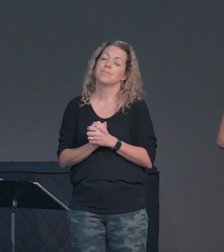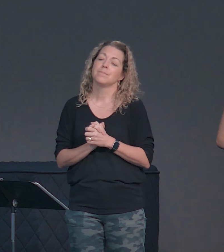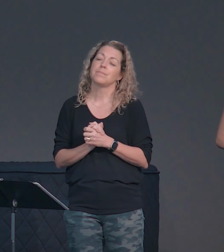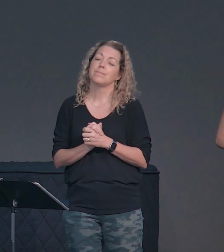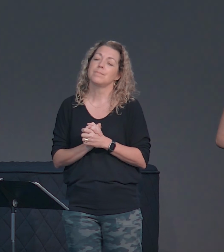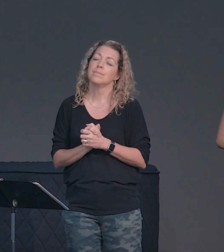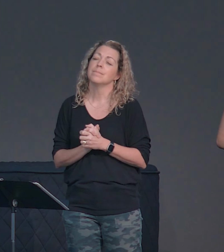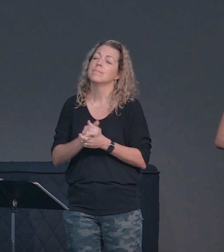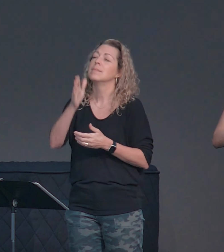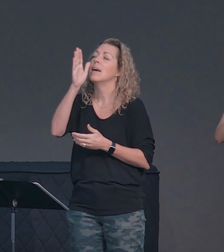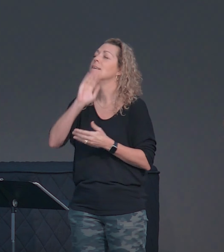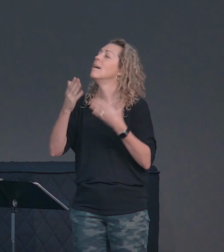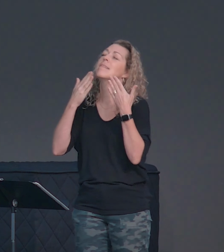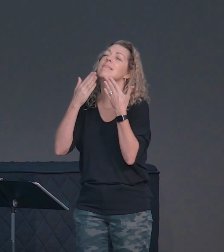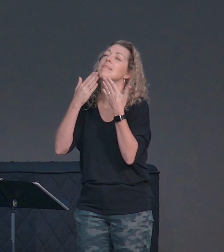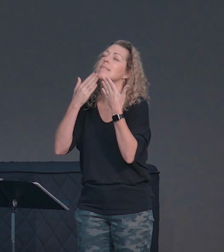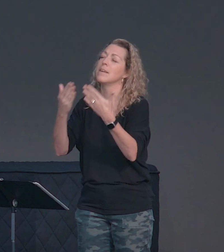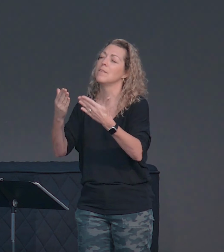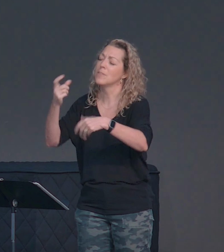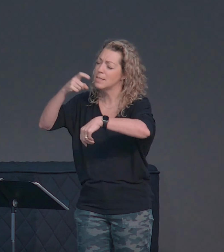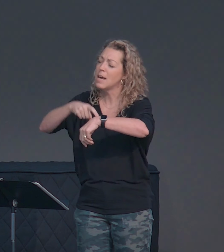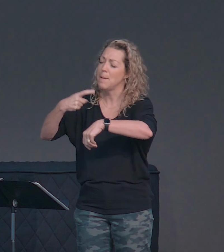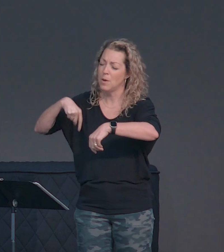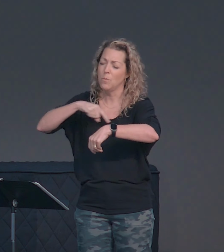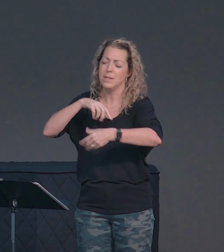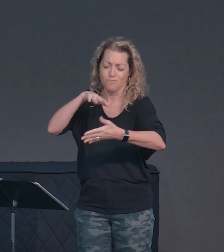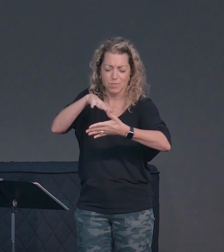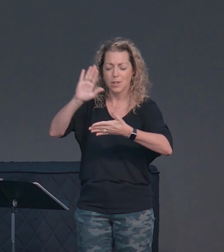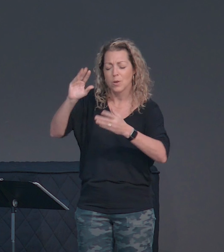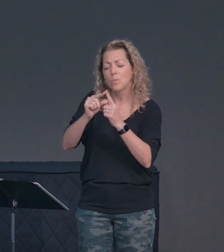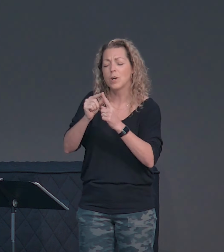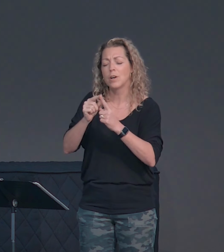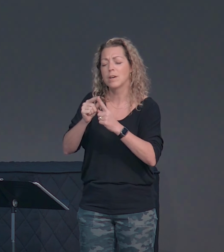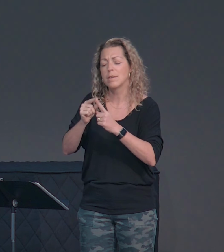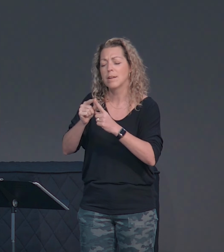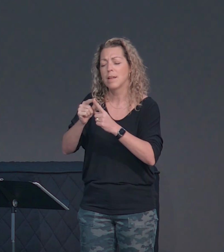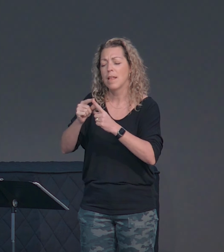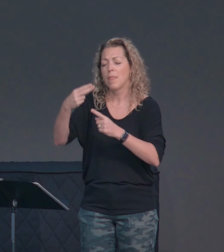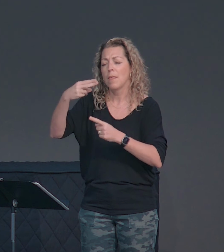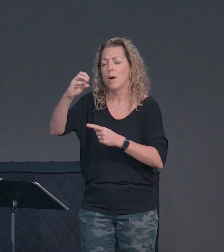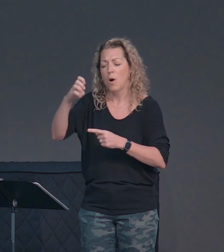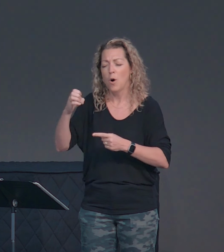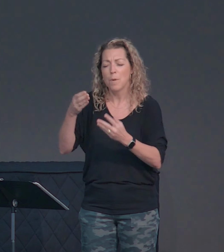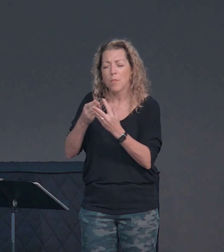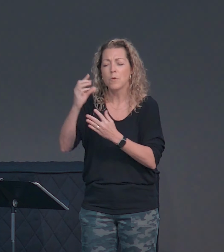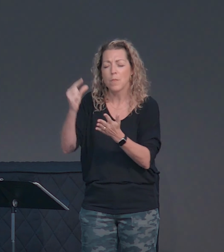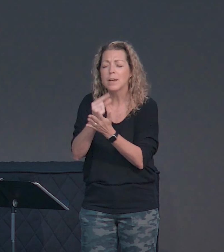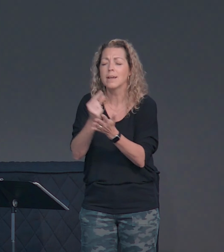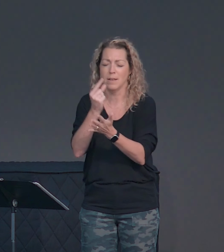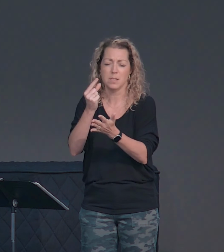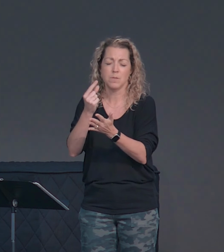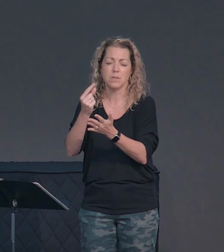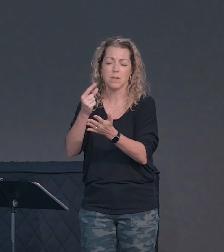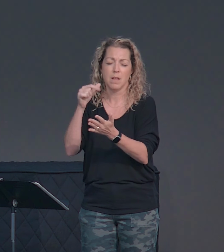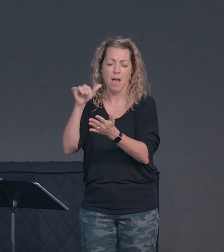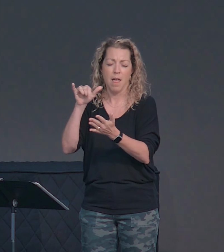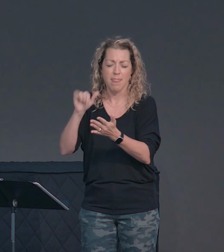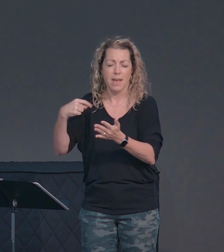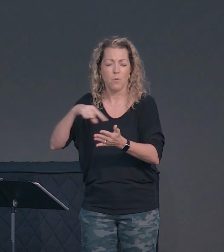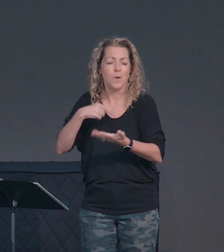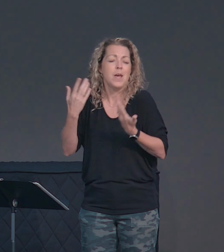God, thank you for this time we get to spend in your Word. Thank you for the hope that we have in the gospel, the hope we are able to